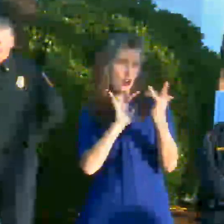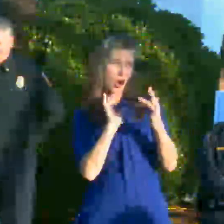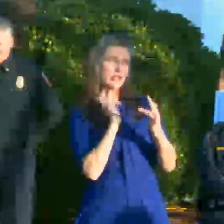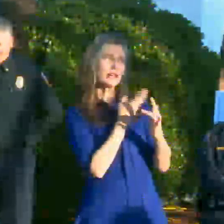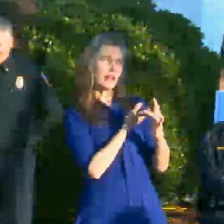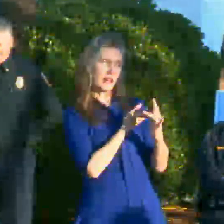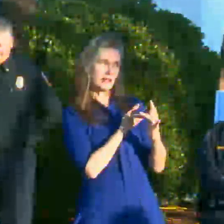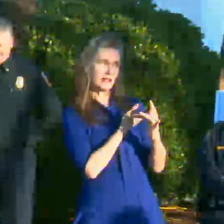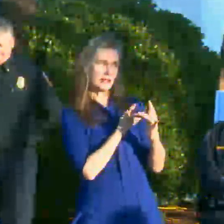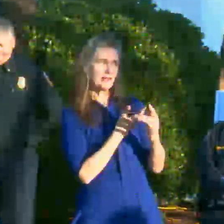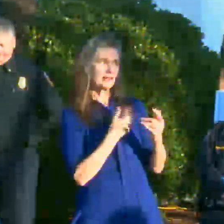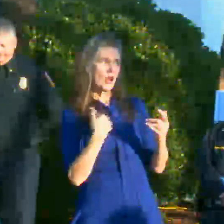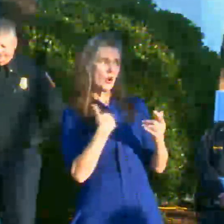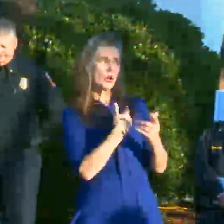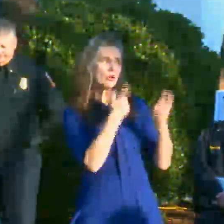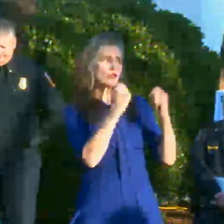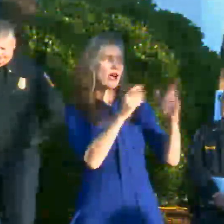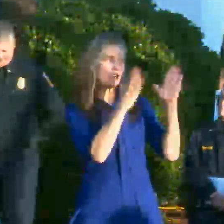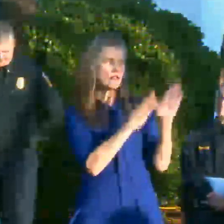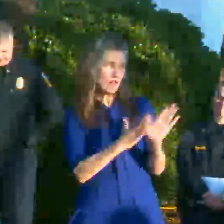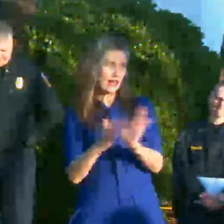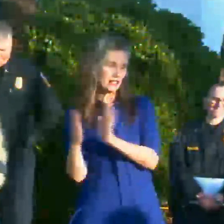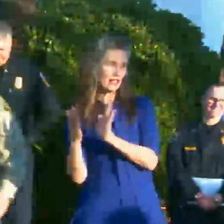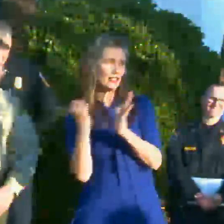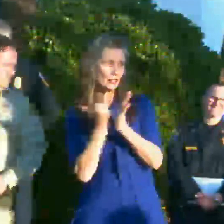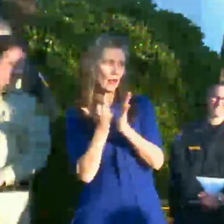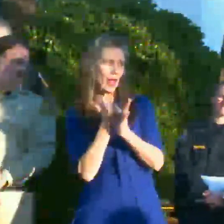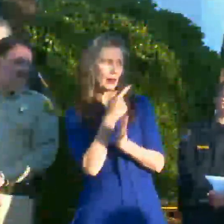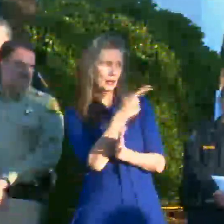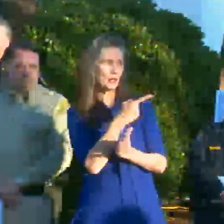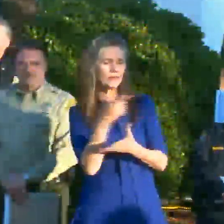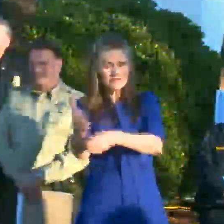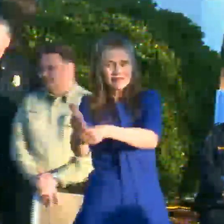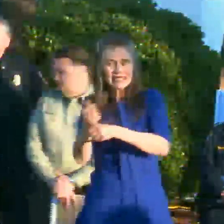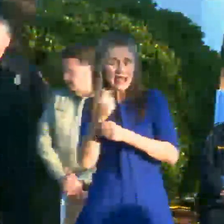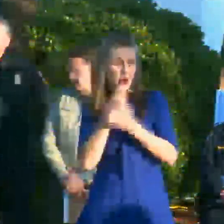work with them to try to make arrangements to do that.